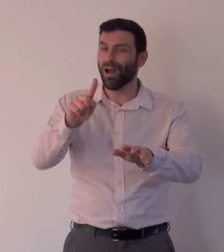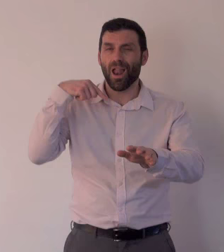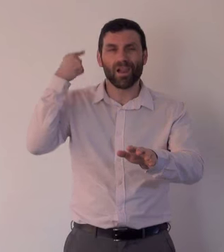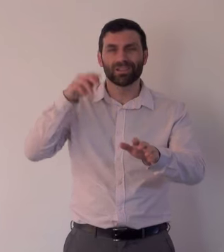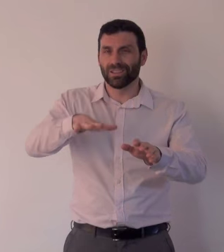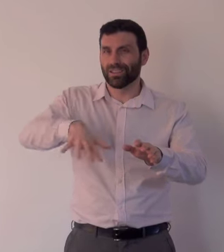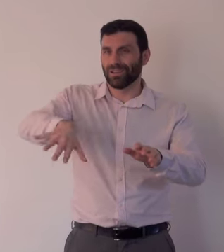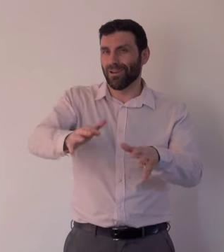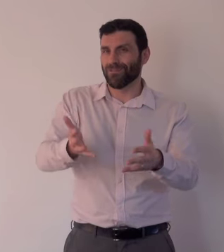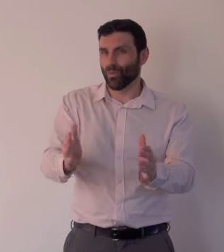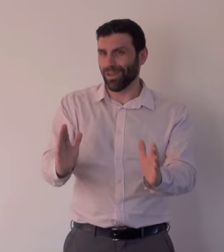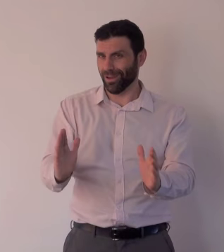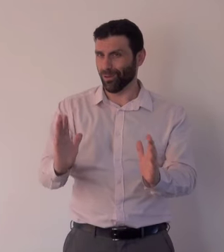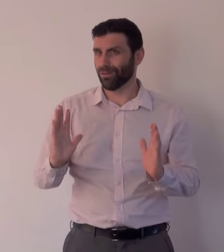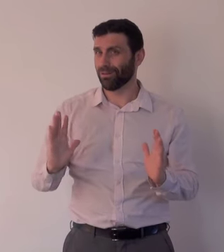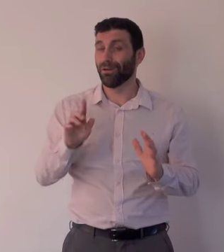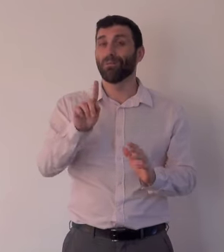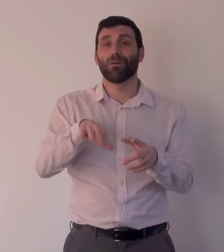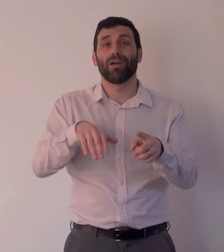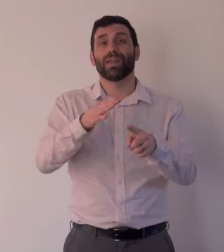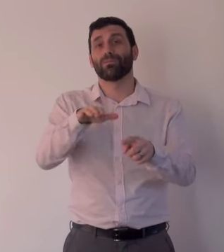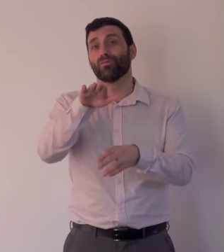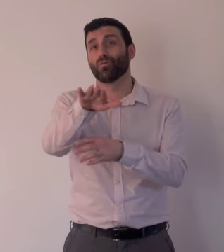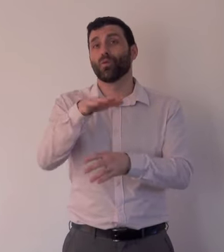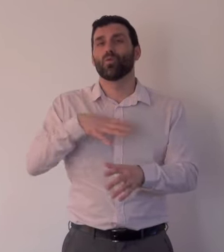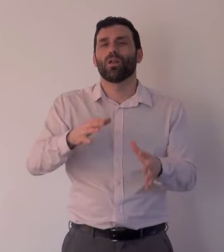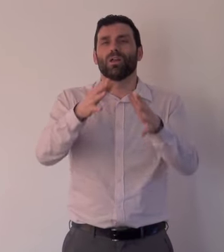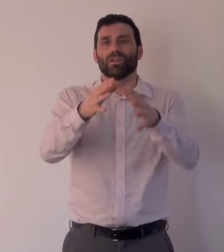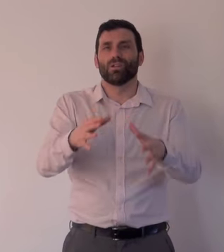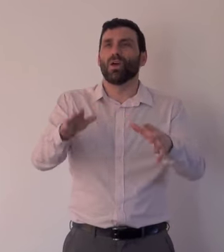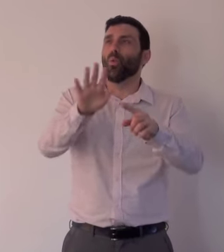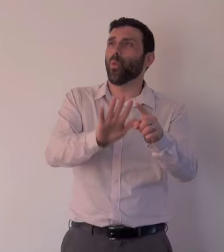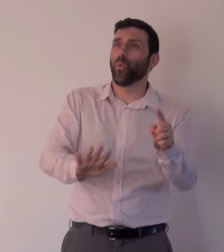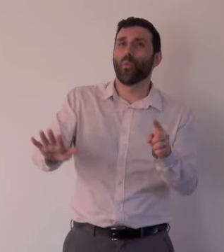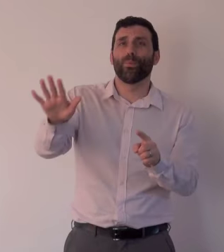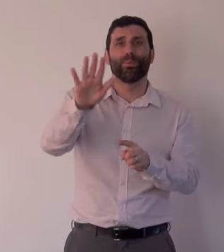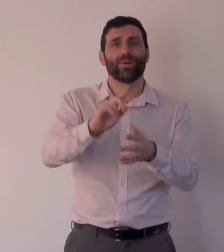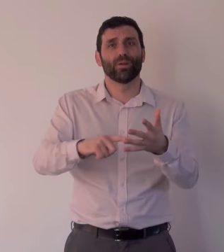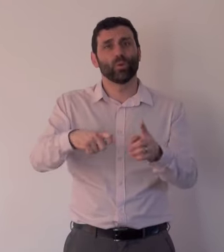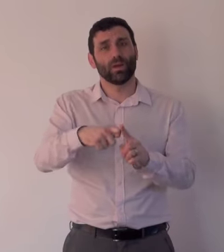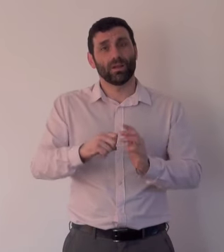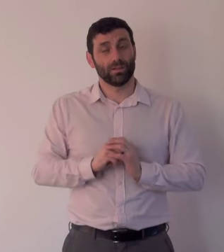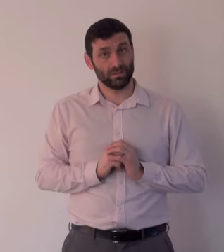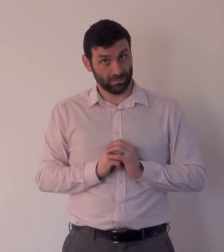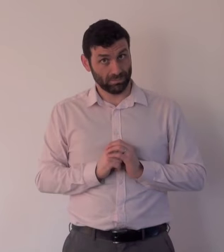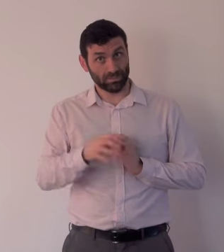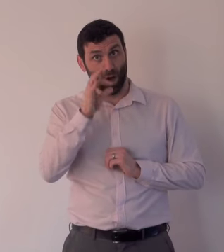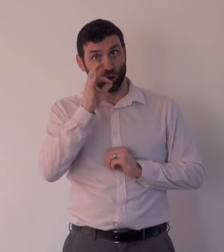service. This is for the London area only for the time being, but more services are being planned across the UK.